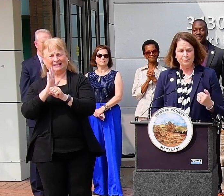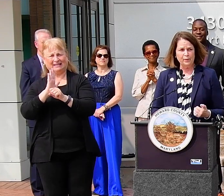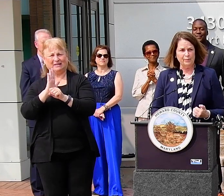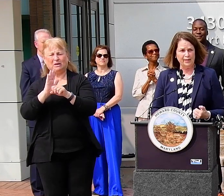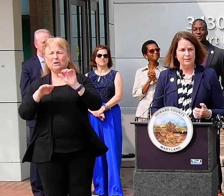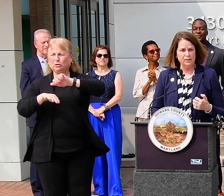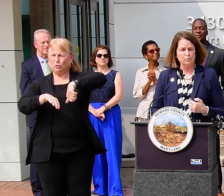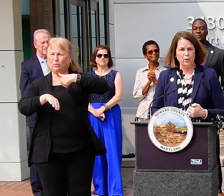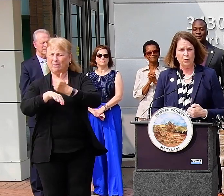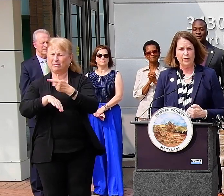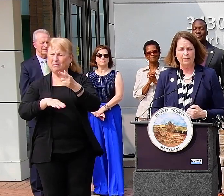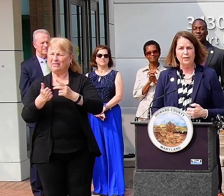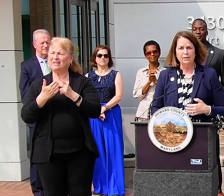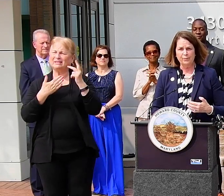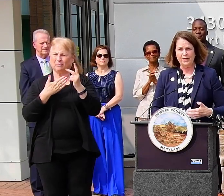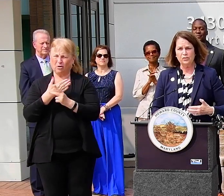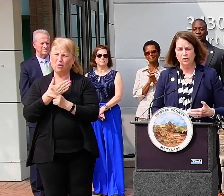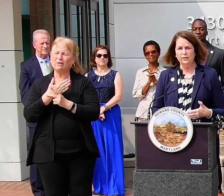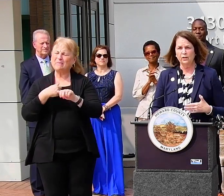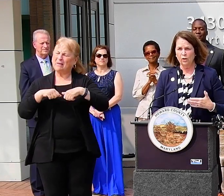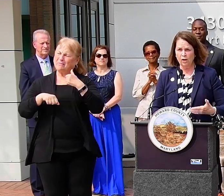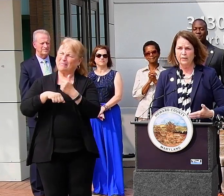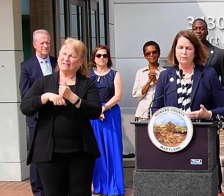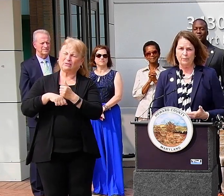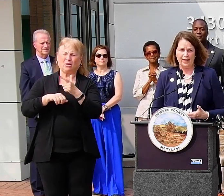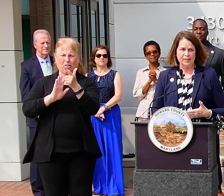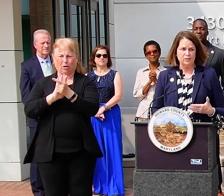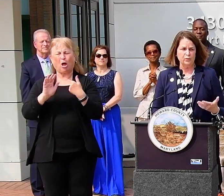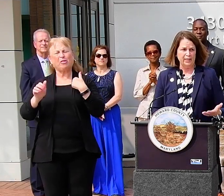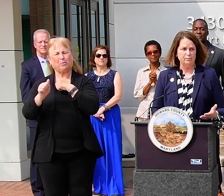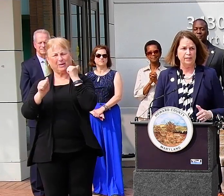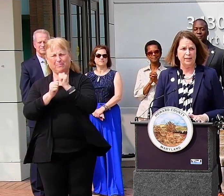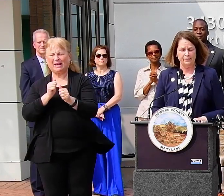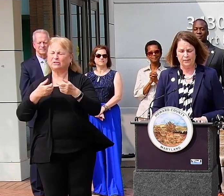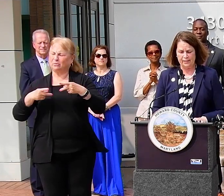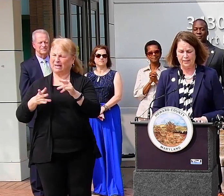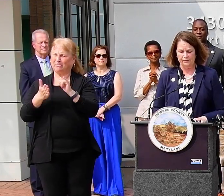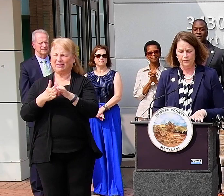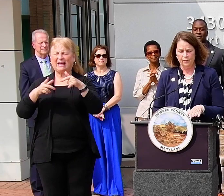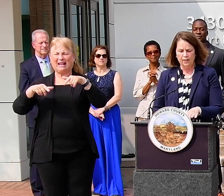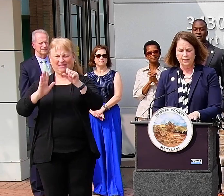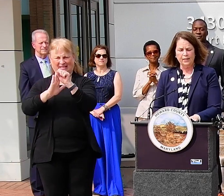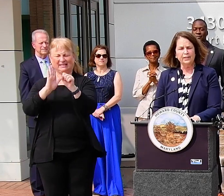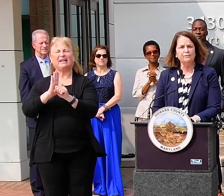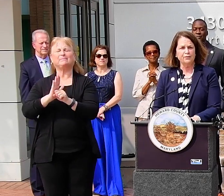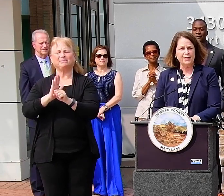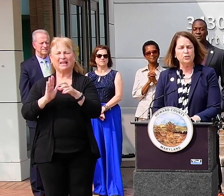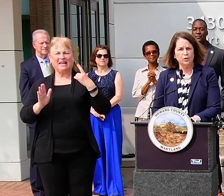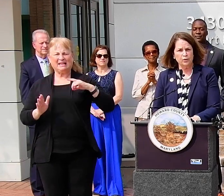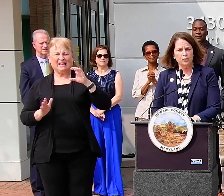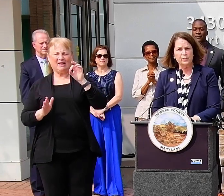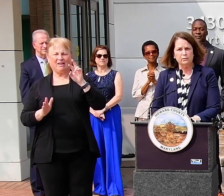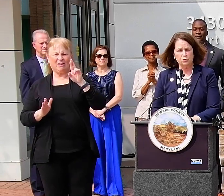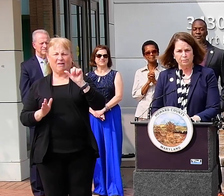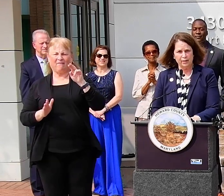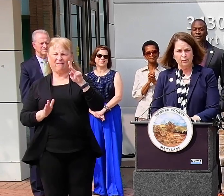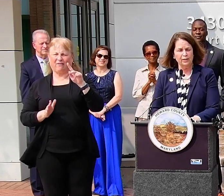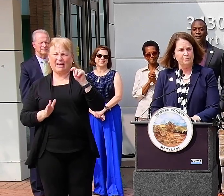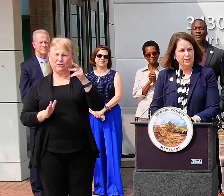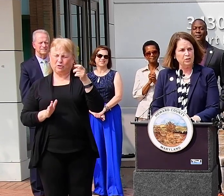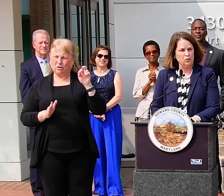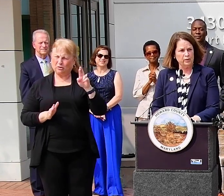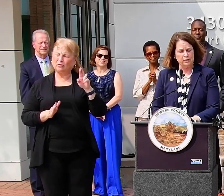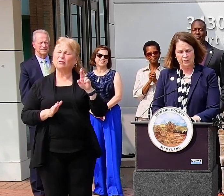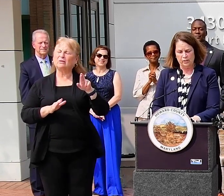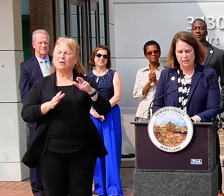to implement this program based on the law that we passed to enable it at the state. Delegate Frank Turner was instrumental